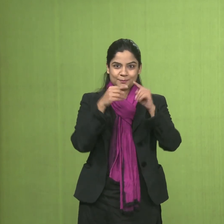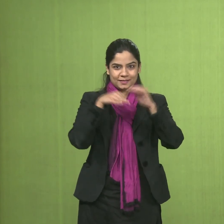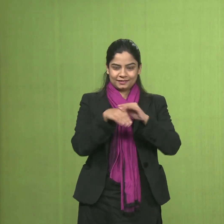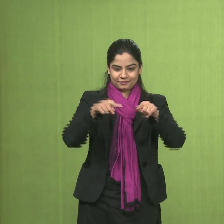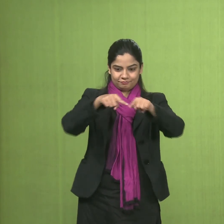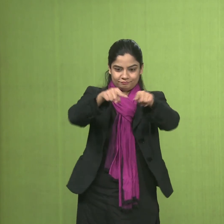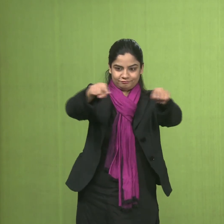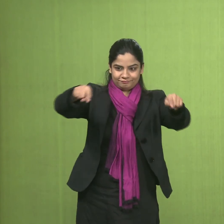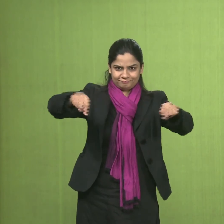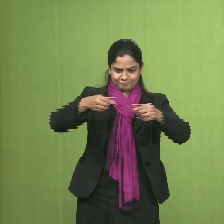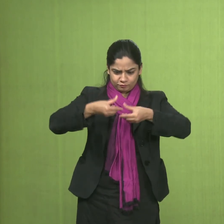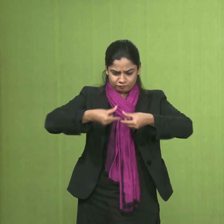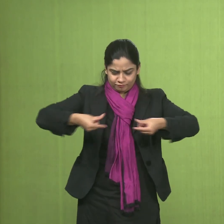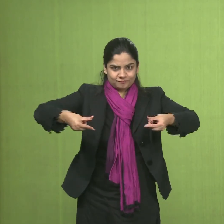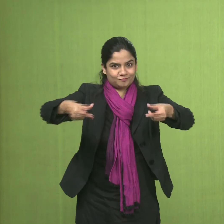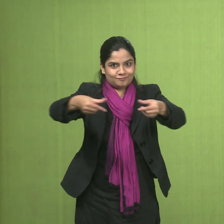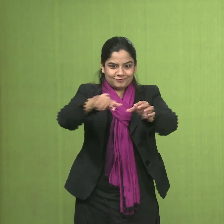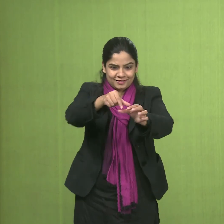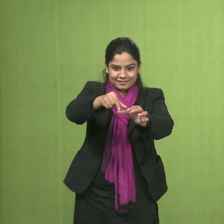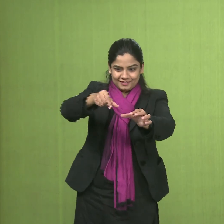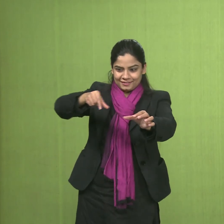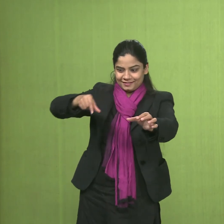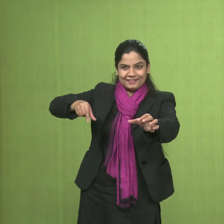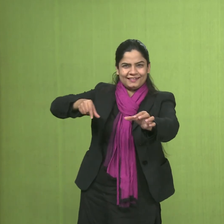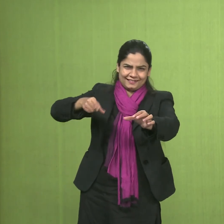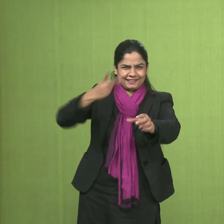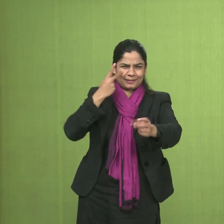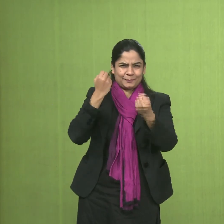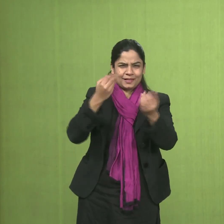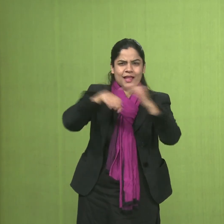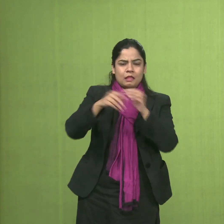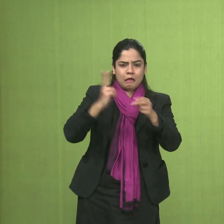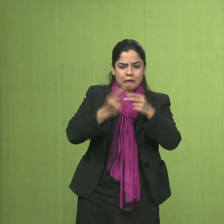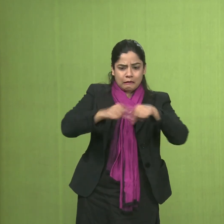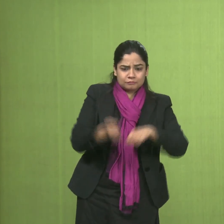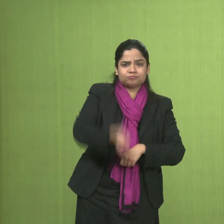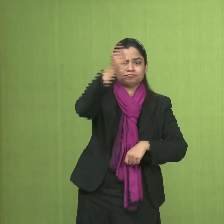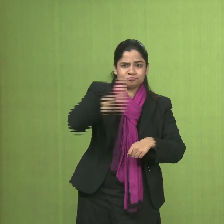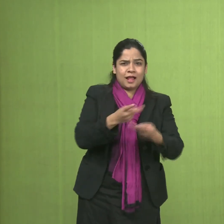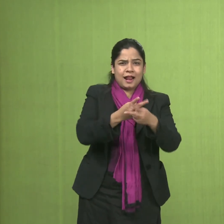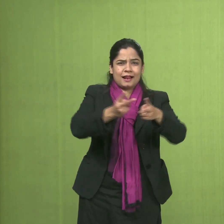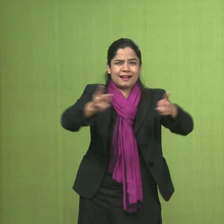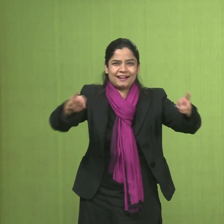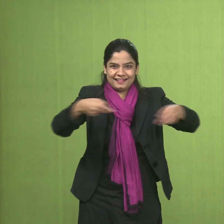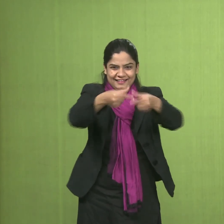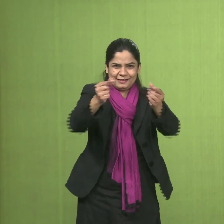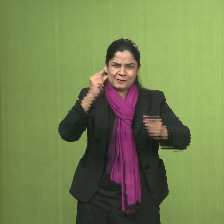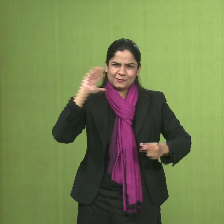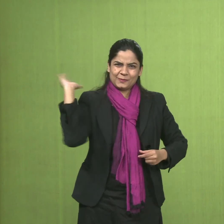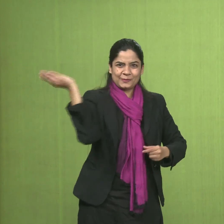For the kitchen, whenever you're buying a pans, etc., with the handles, right, we use maybe for cooking omelets, there's a flat pan